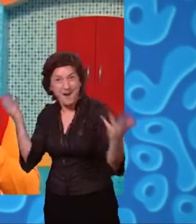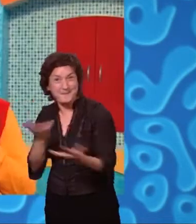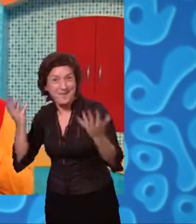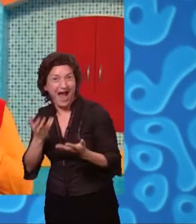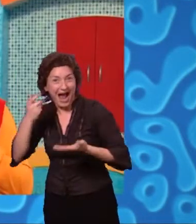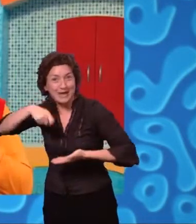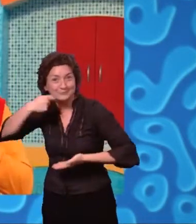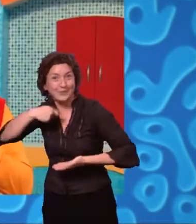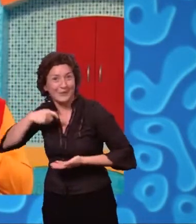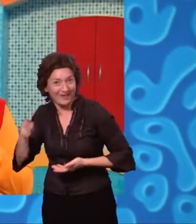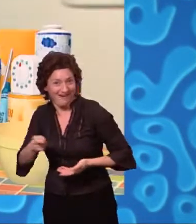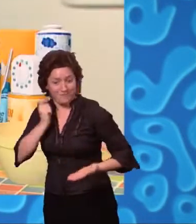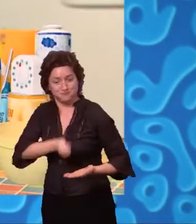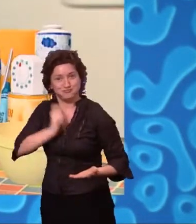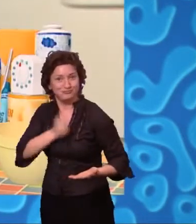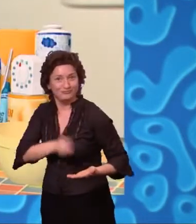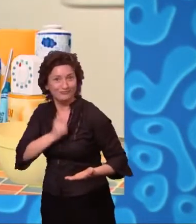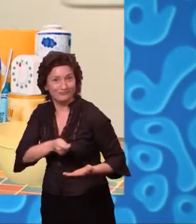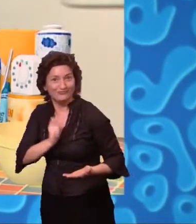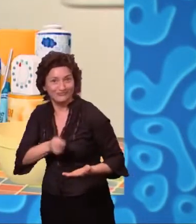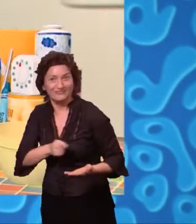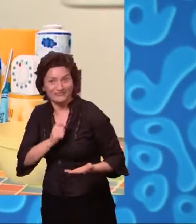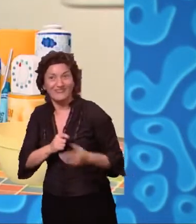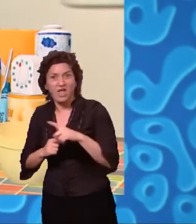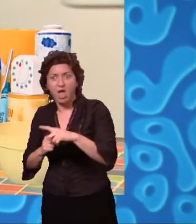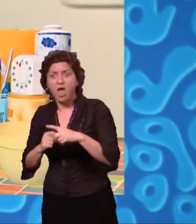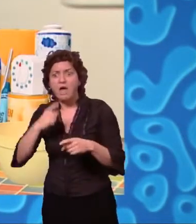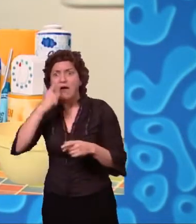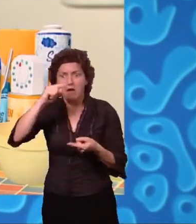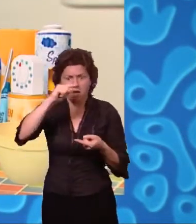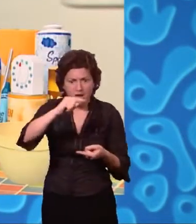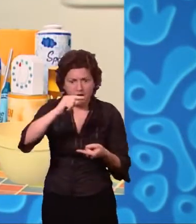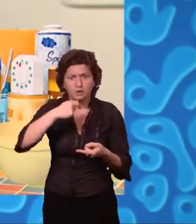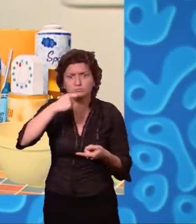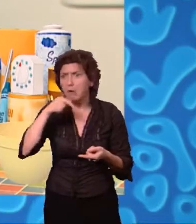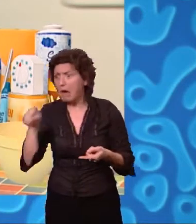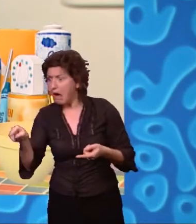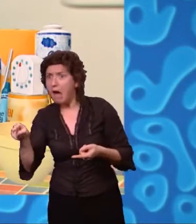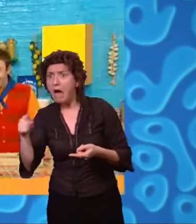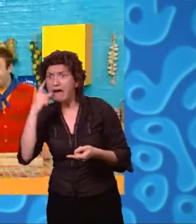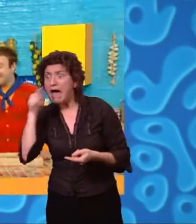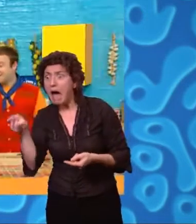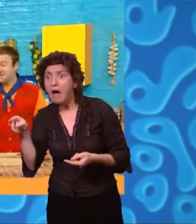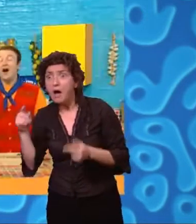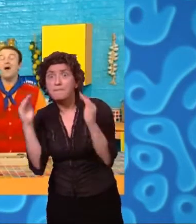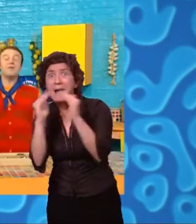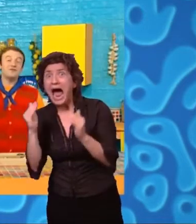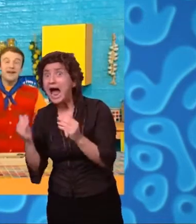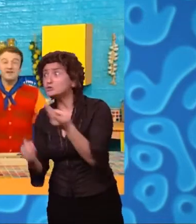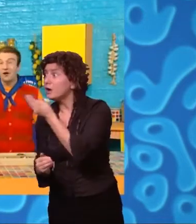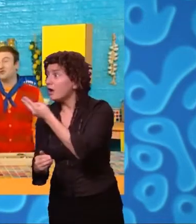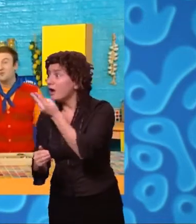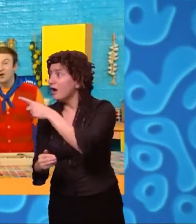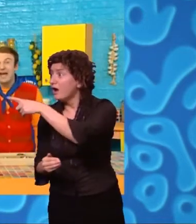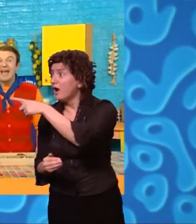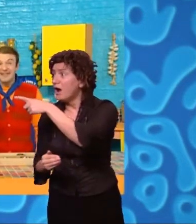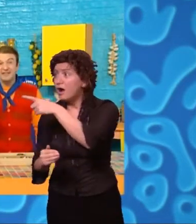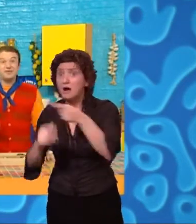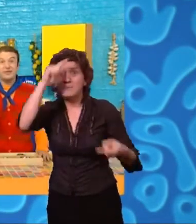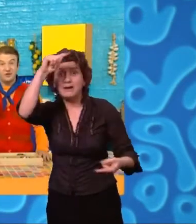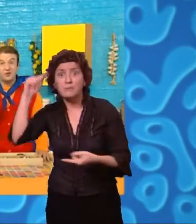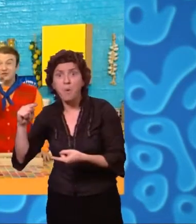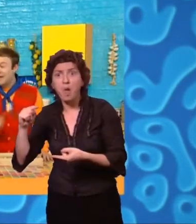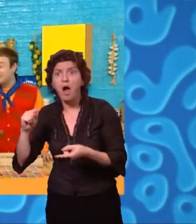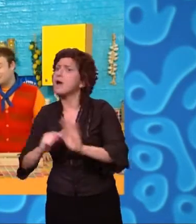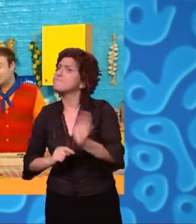do? No. Well, how about a tablespoon and my spoon? No, I'm afraid not, Small. It needs